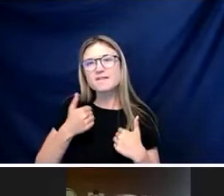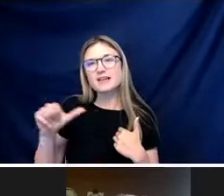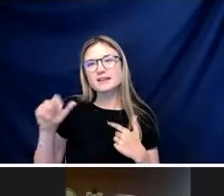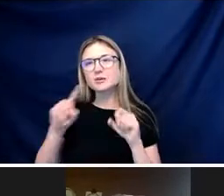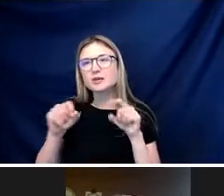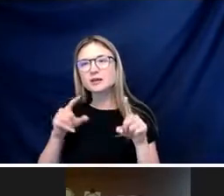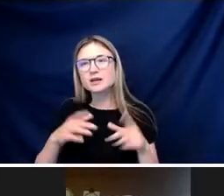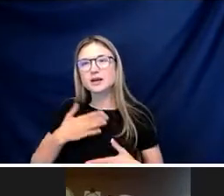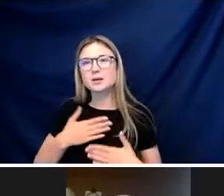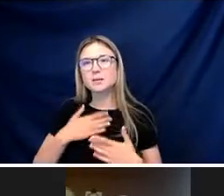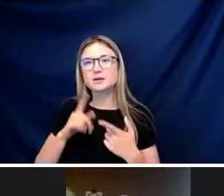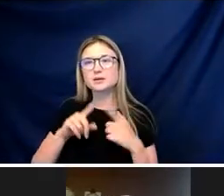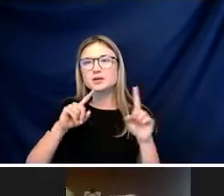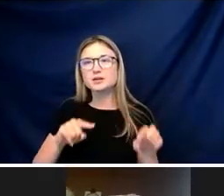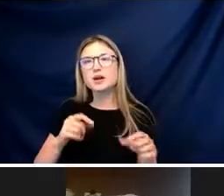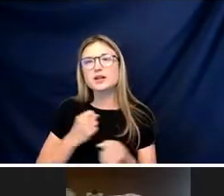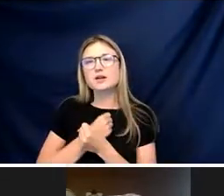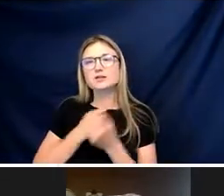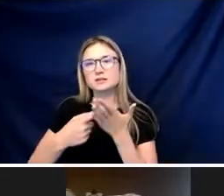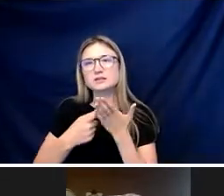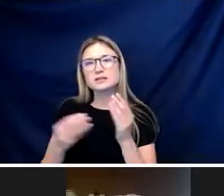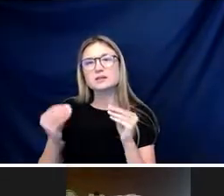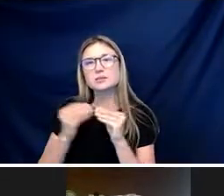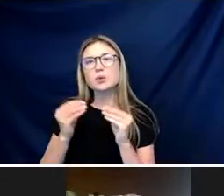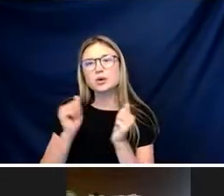I'd love to discuss it some more with you guys as well.